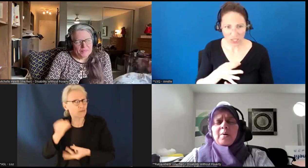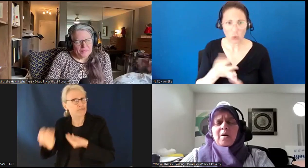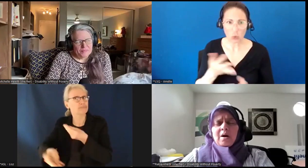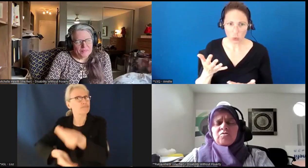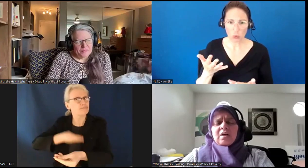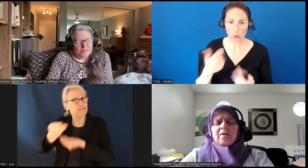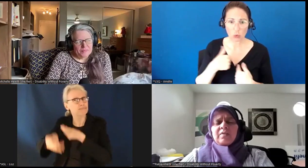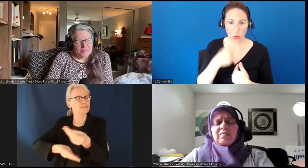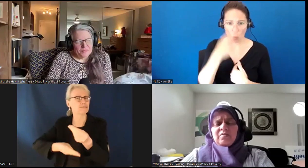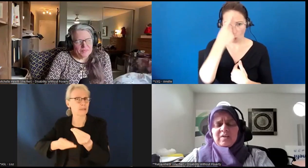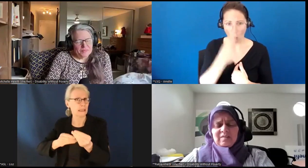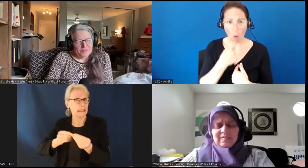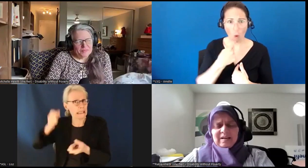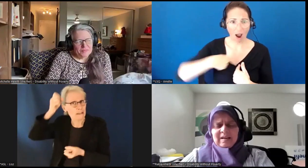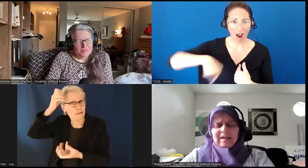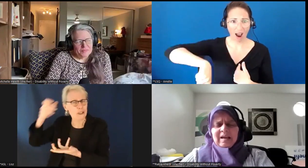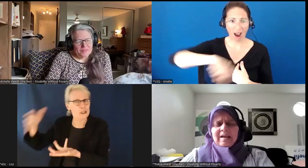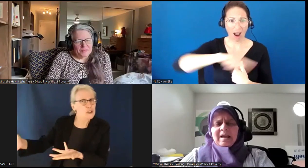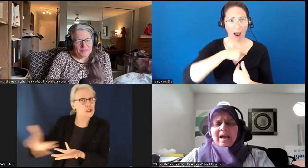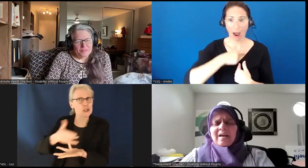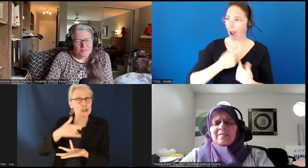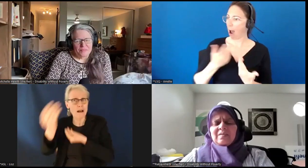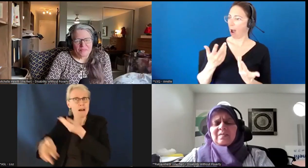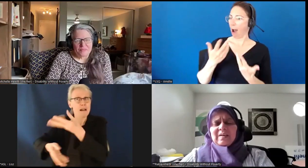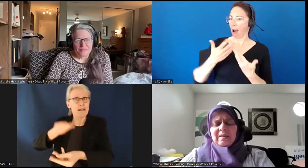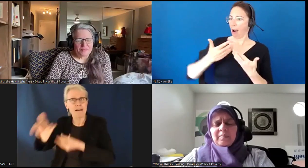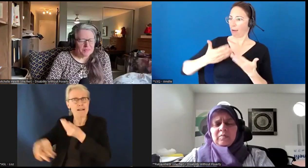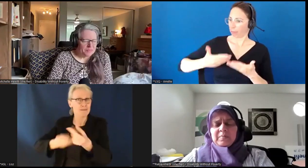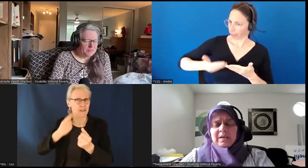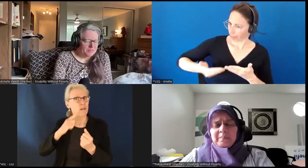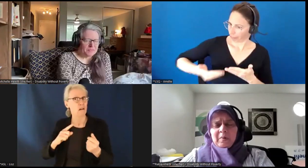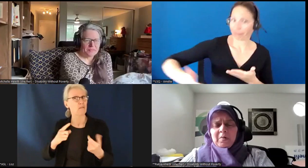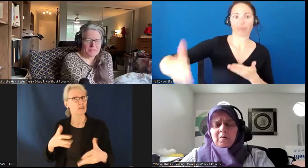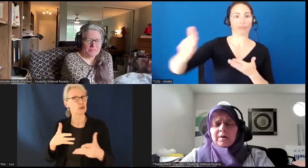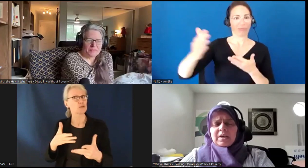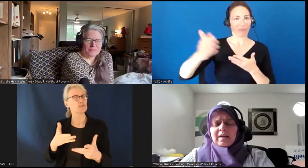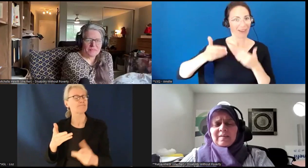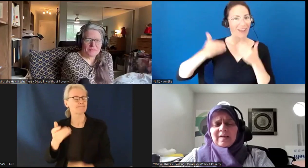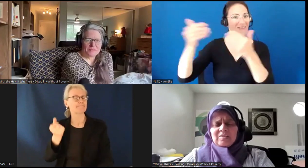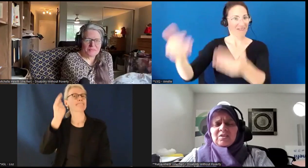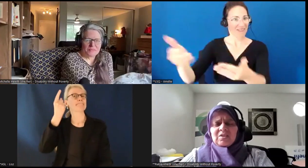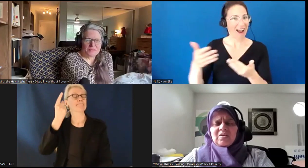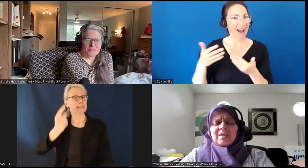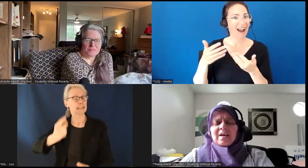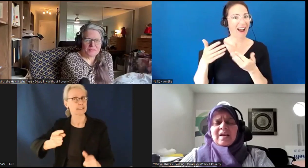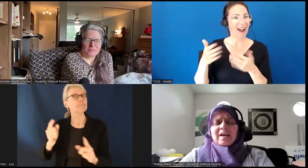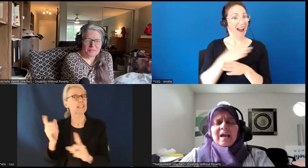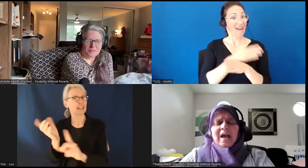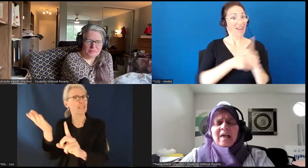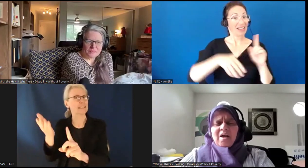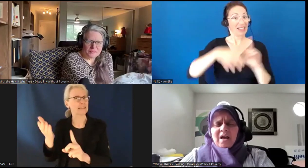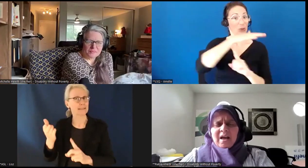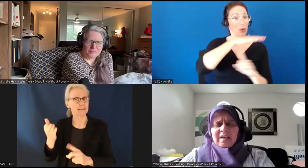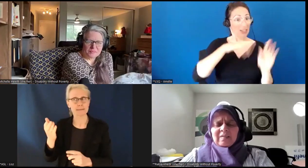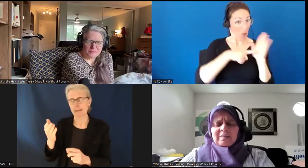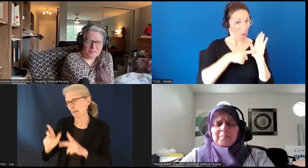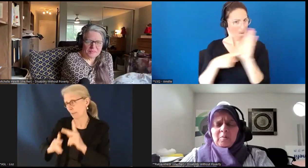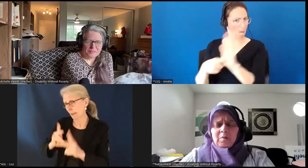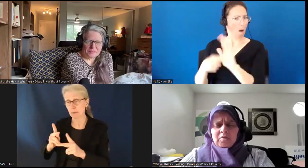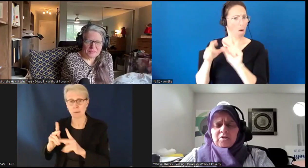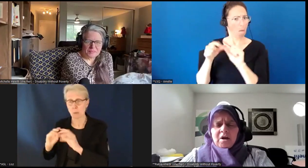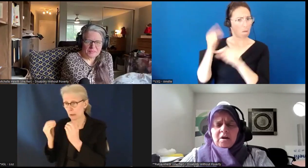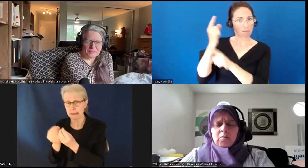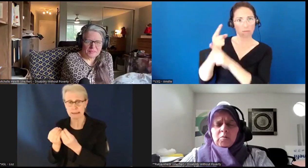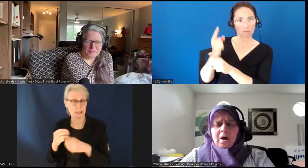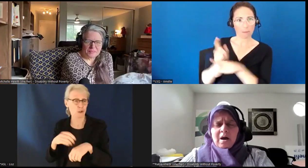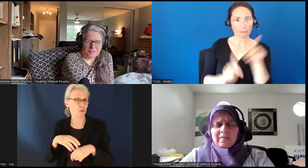our part of convincing as disabled people, organizations, allies,